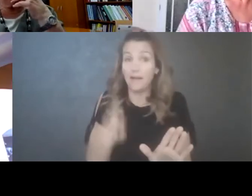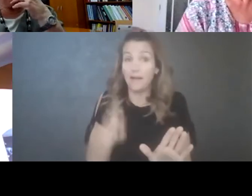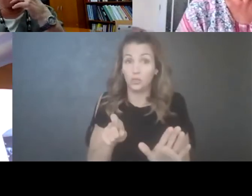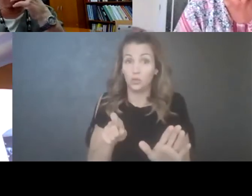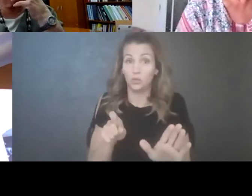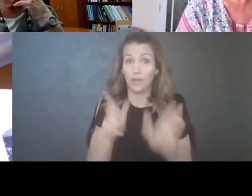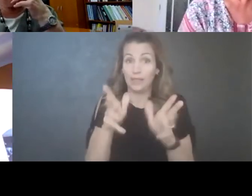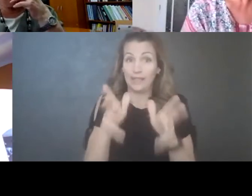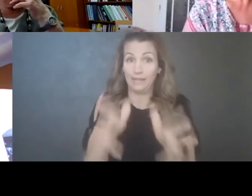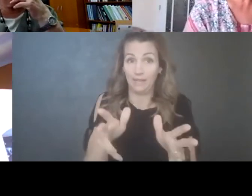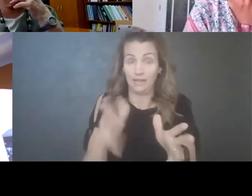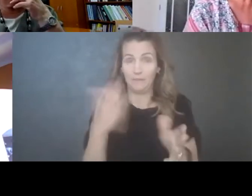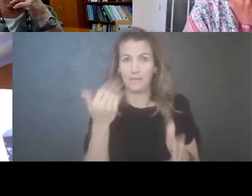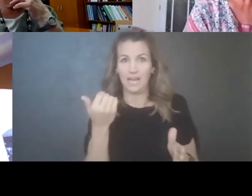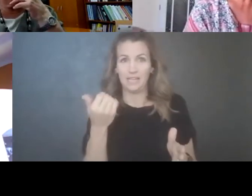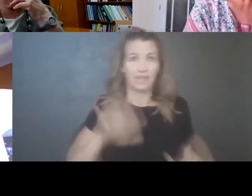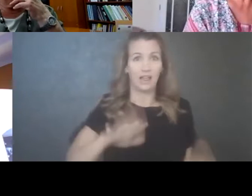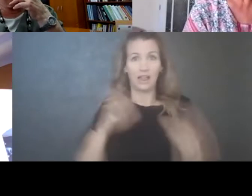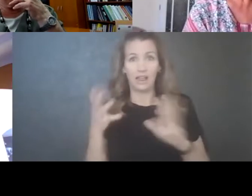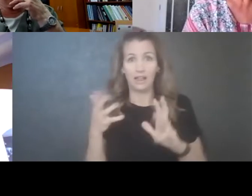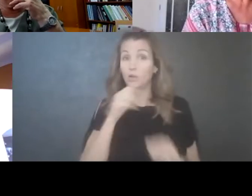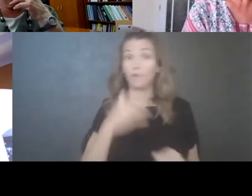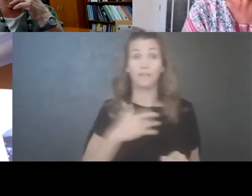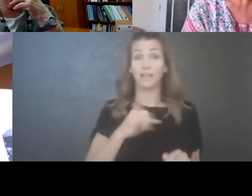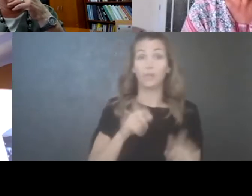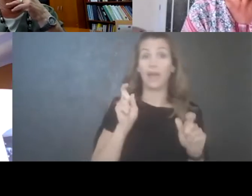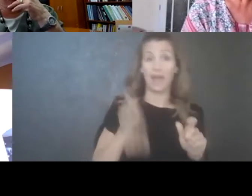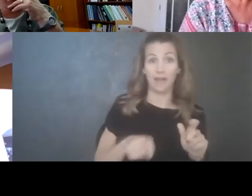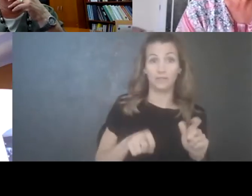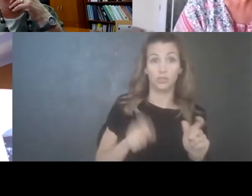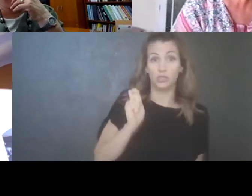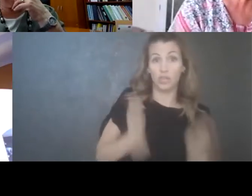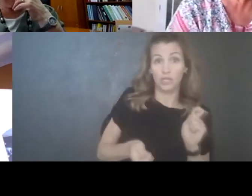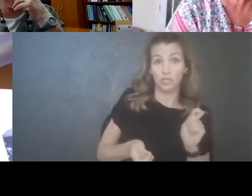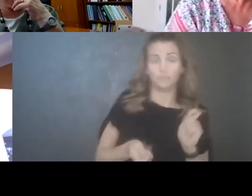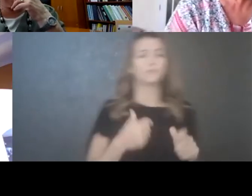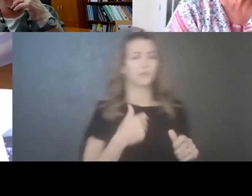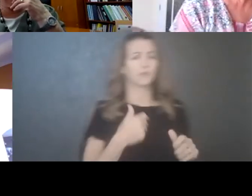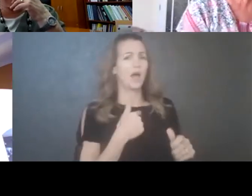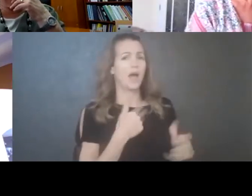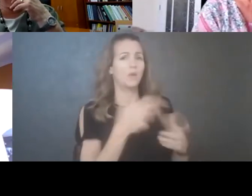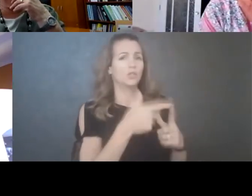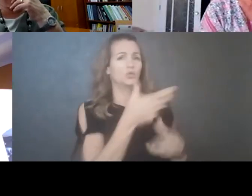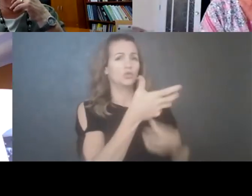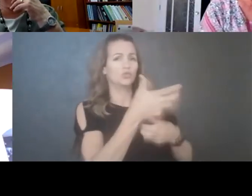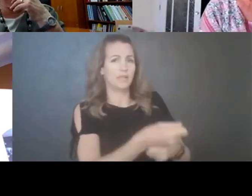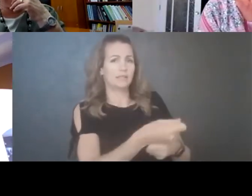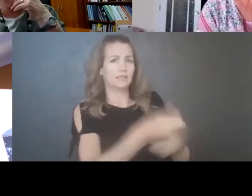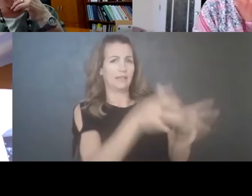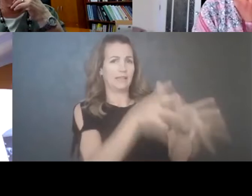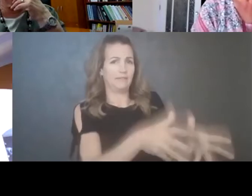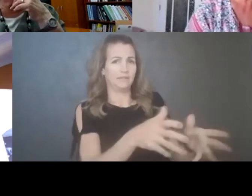because you're going to be bad if you change something. It's fine. And don't feel like you have to change something. I want to trust the way it is. And don't let me confuse